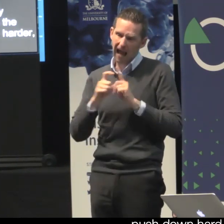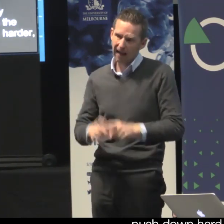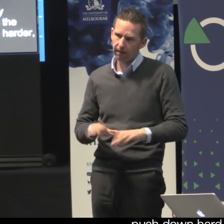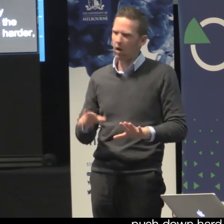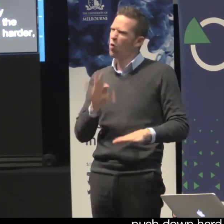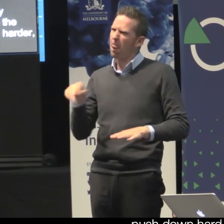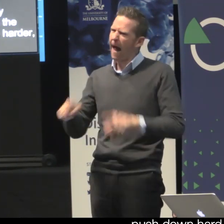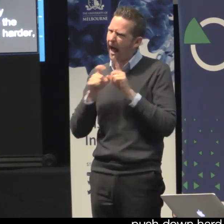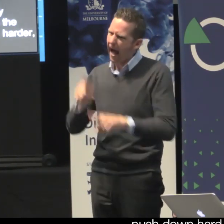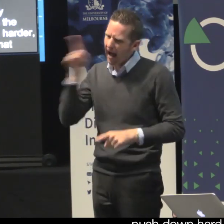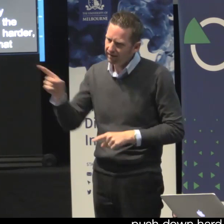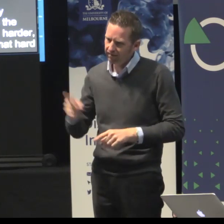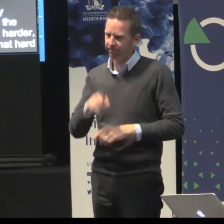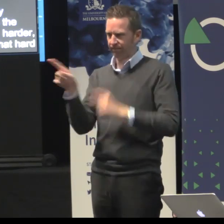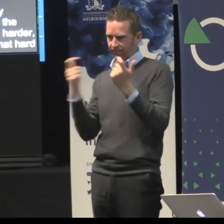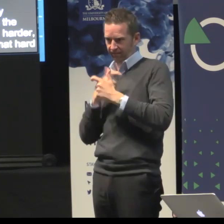not that hard.